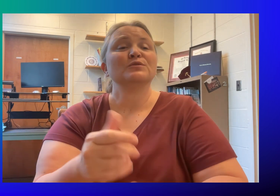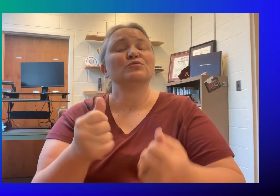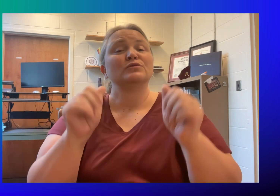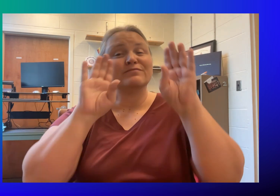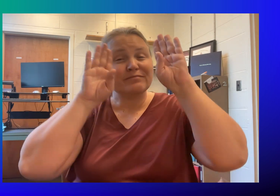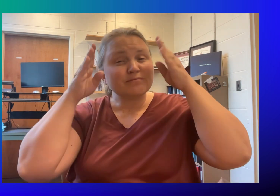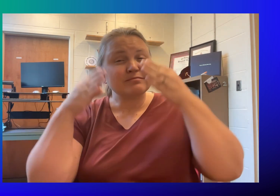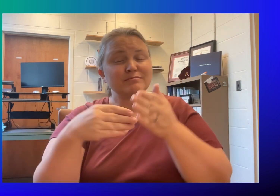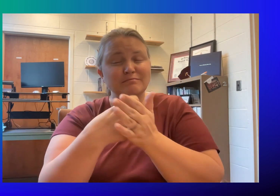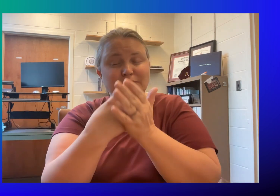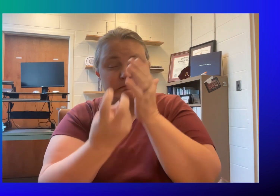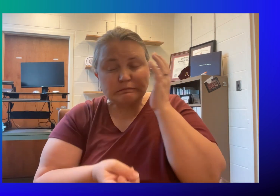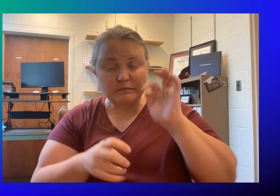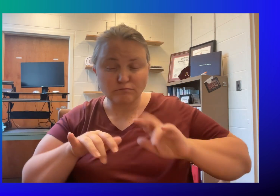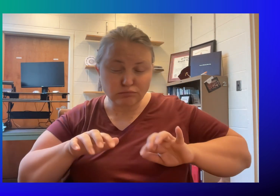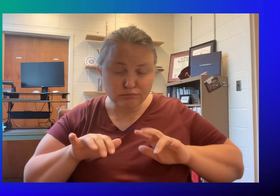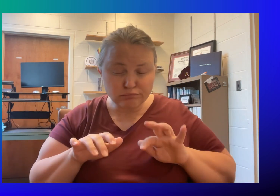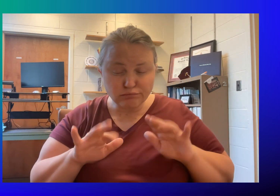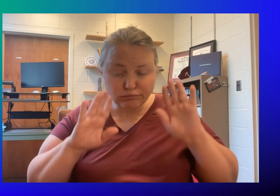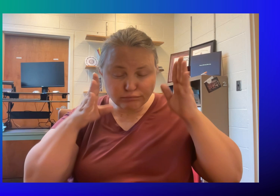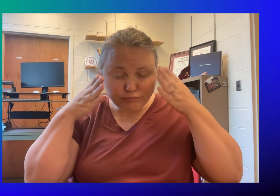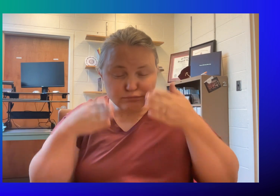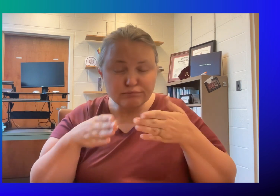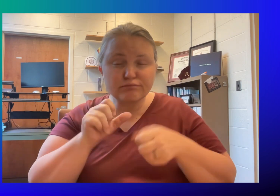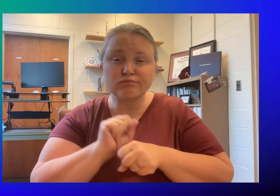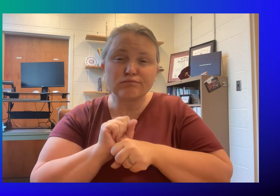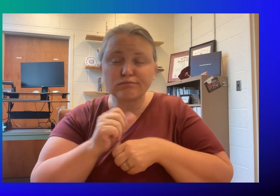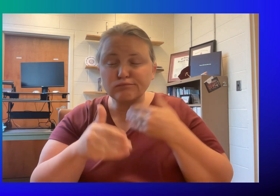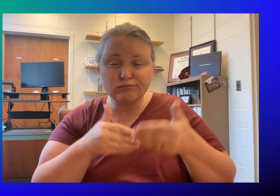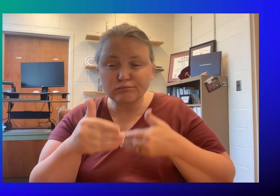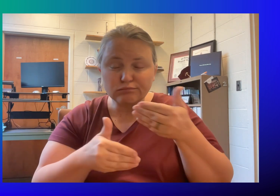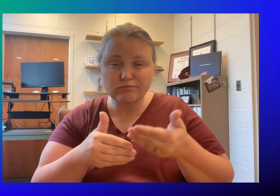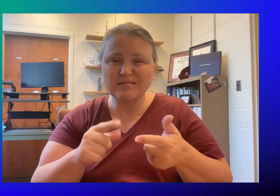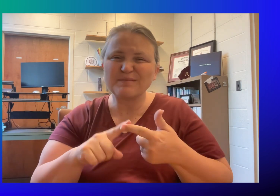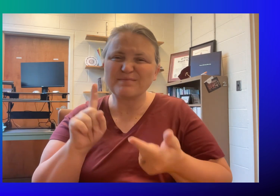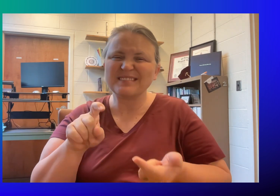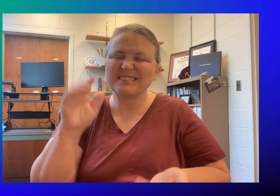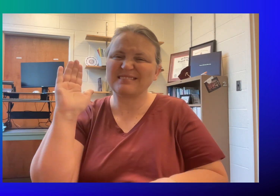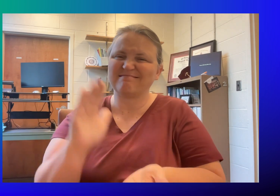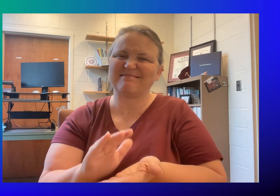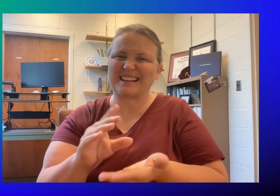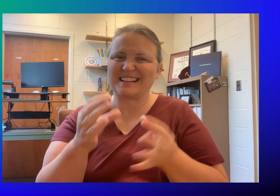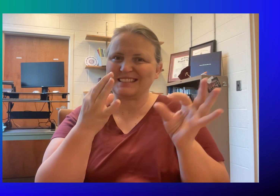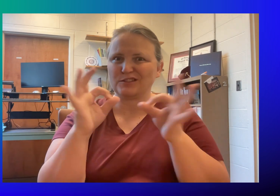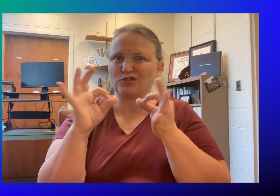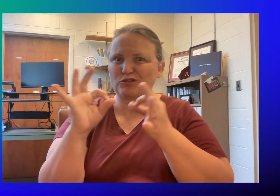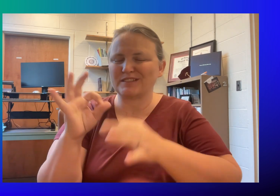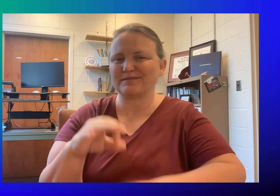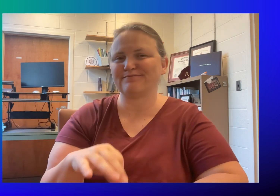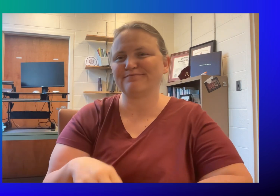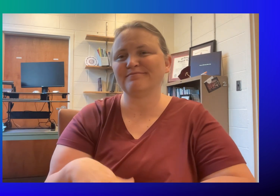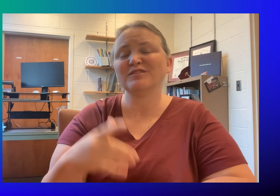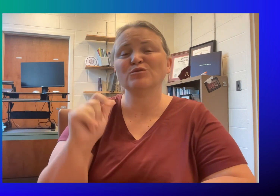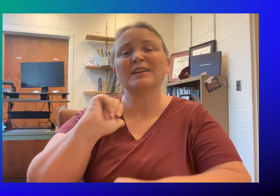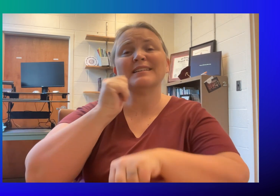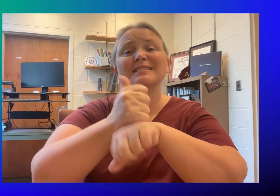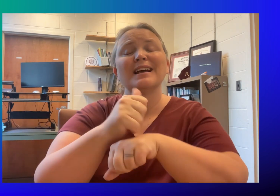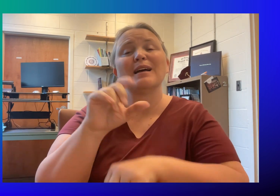get good, deep work done with our writing and be focused, we need to minimize distractions. That means turning on do